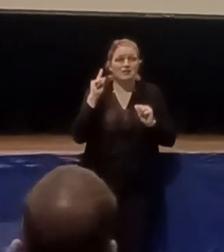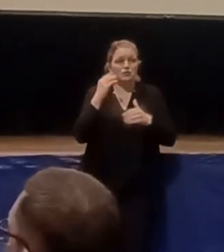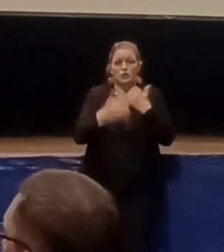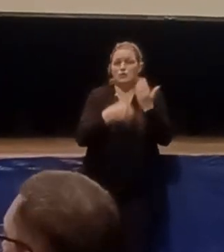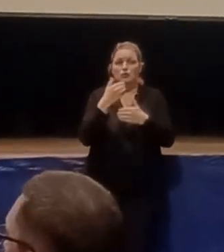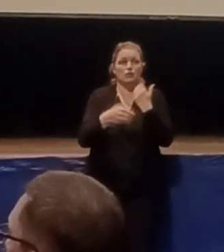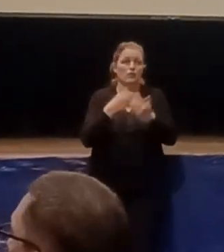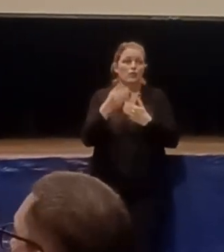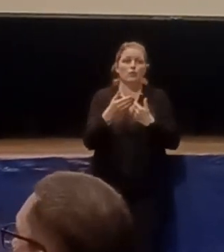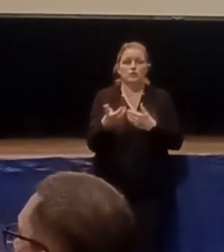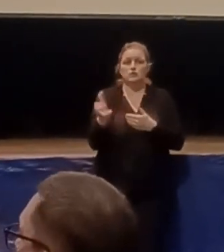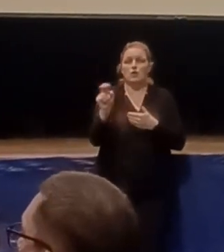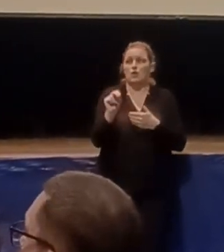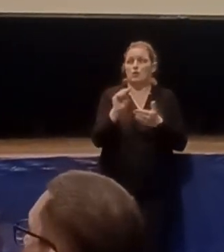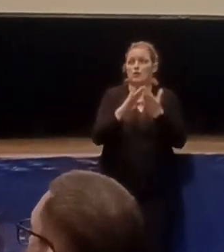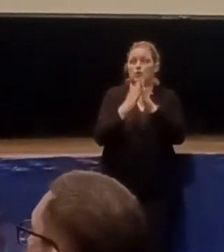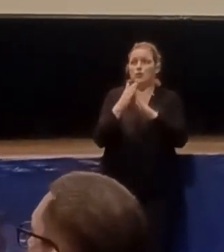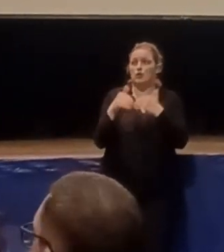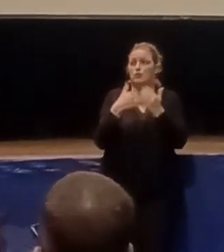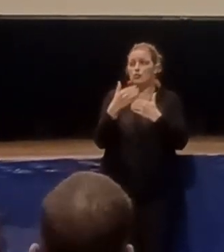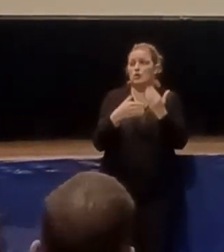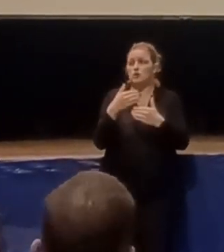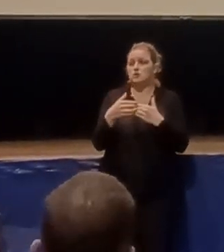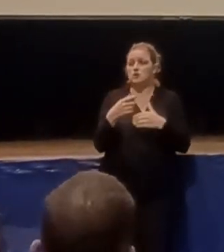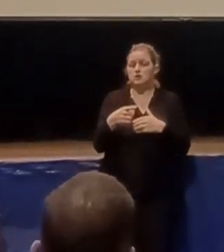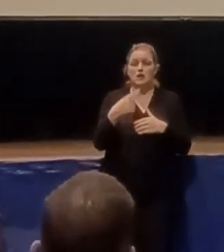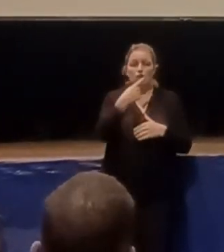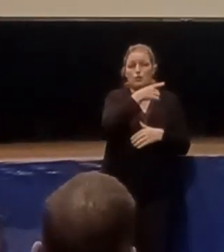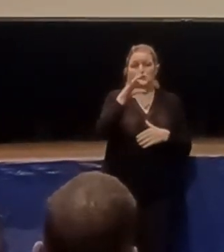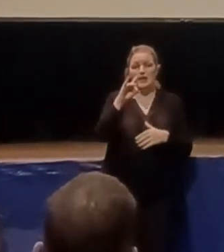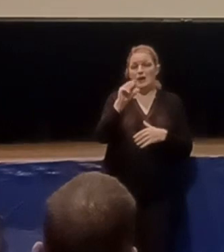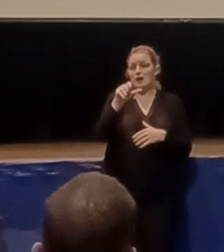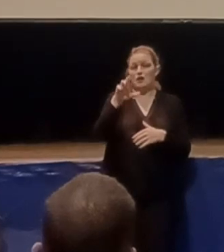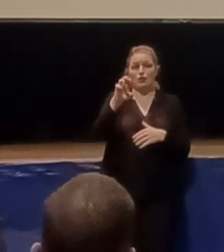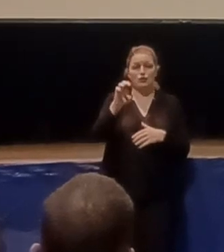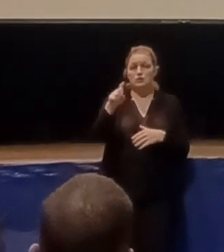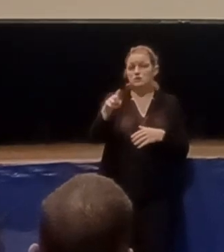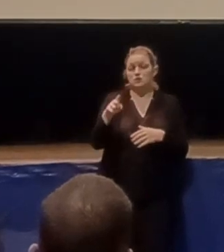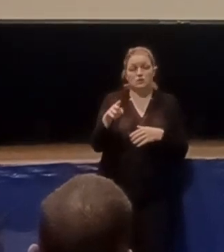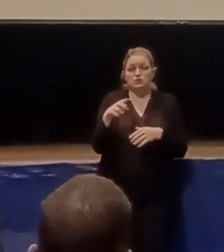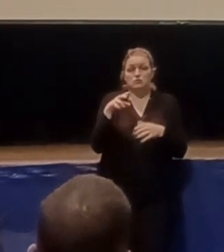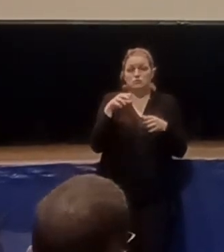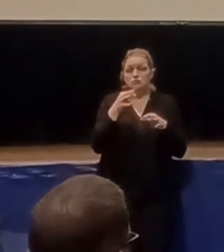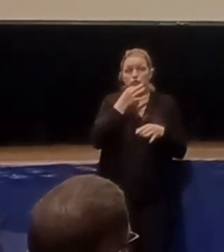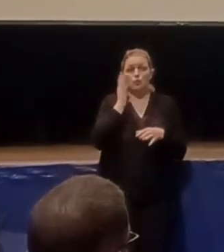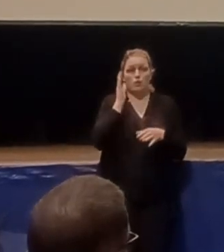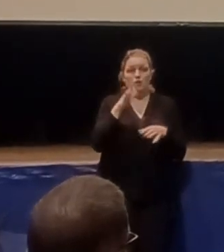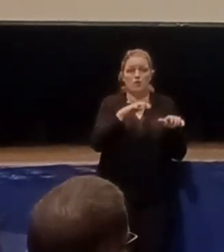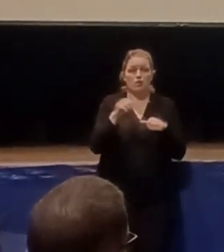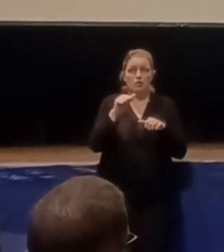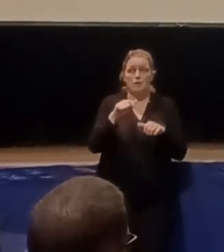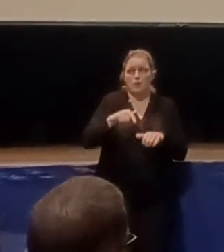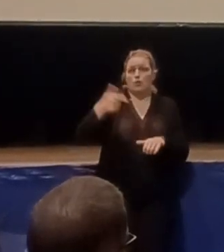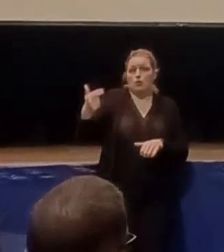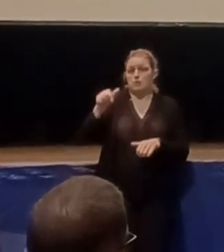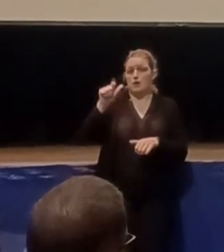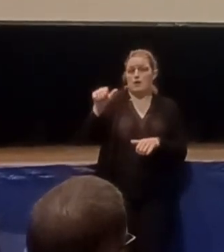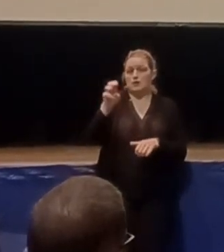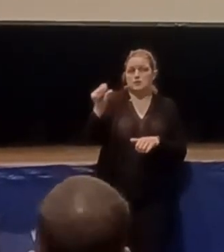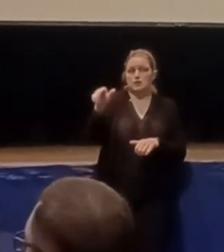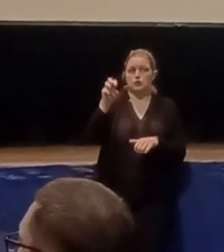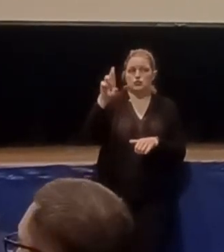its own community process as that land, those 8 acres come up for disposition. I'm going to hand it over to Alexandria who will talk through